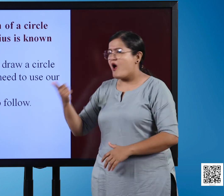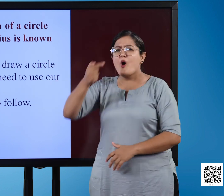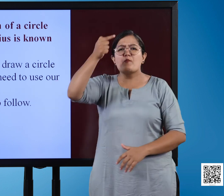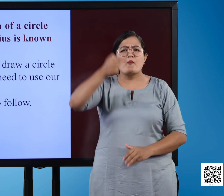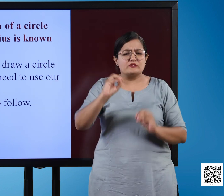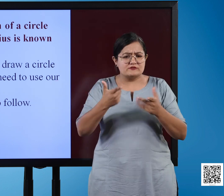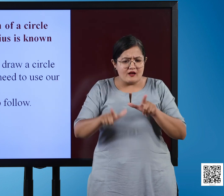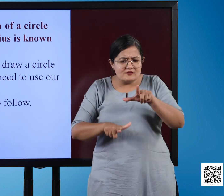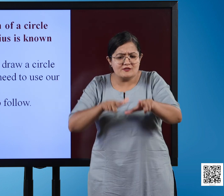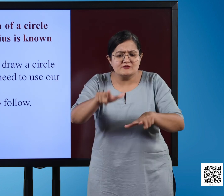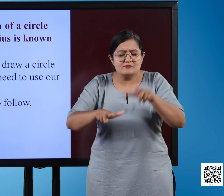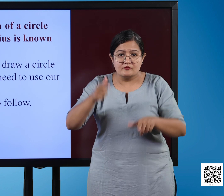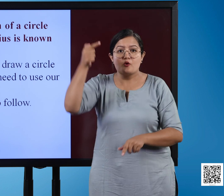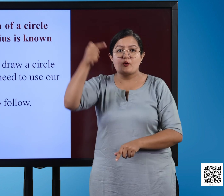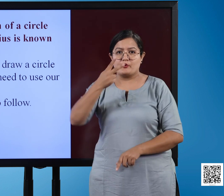Here are the steps to follow.